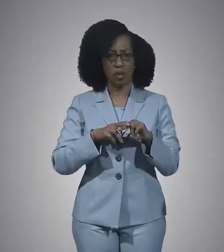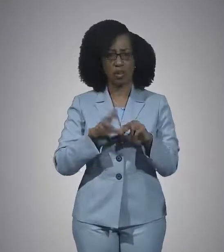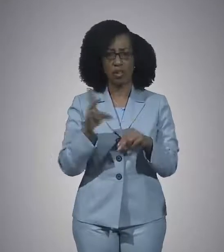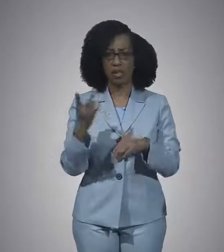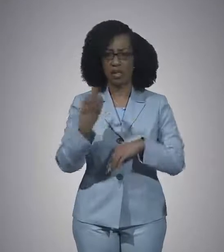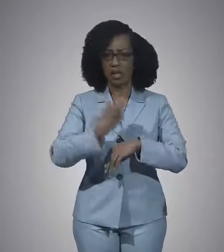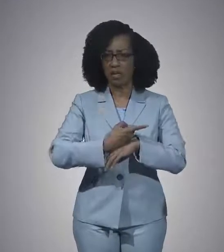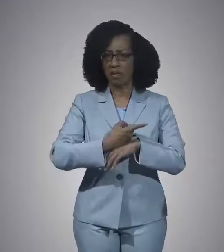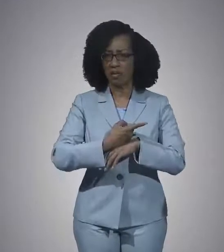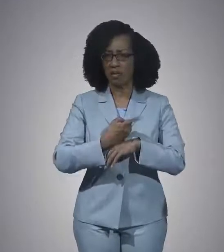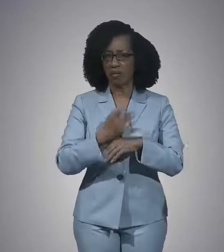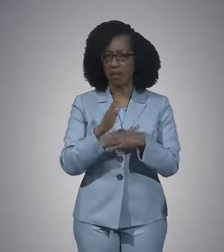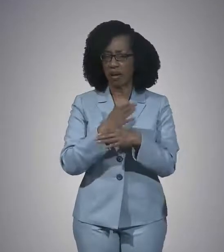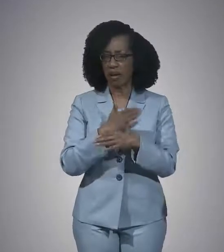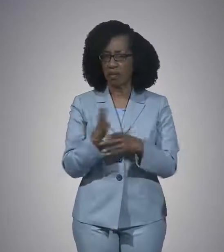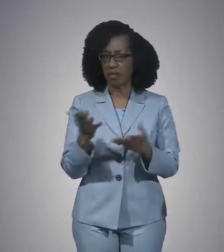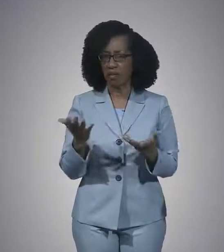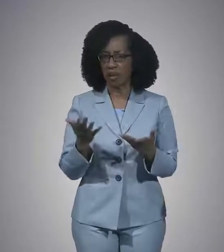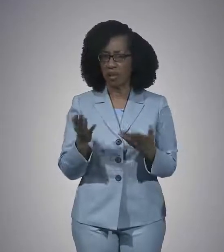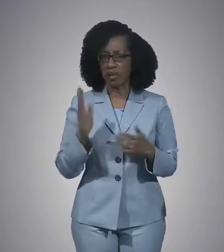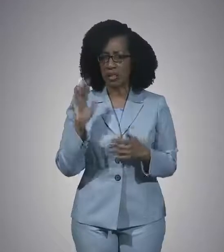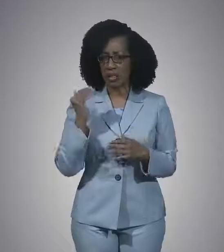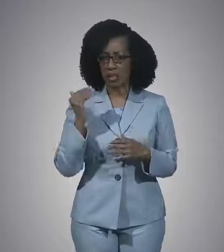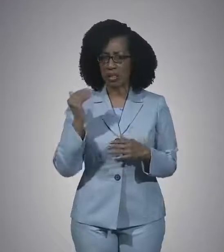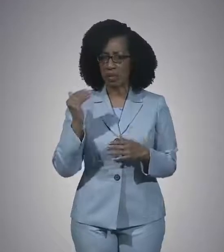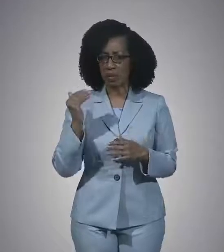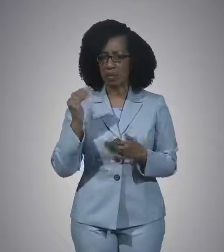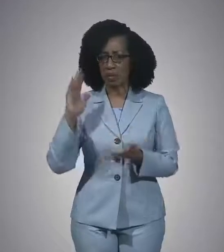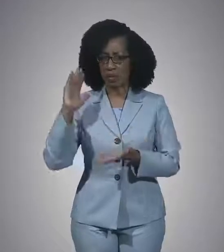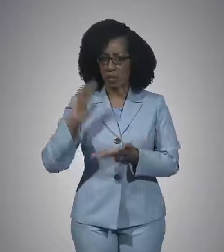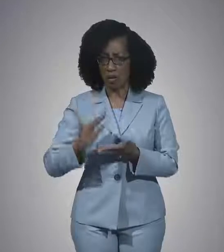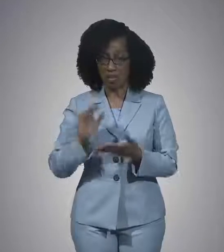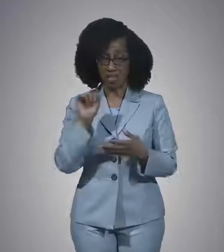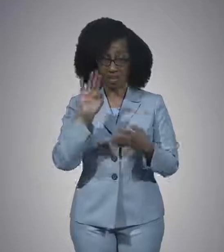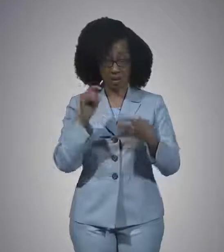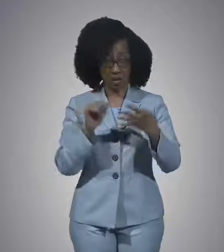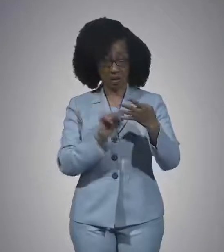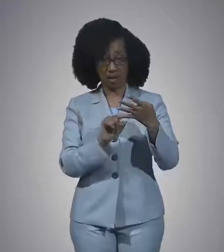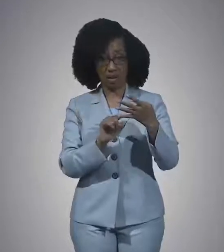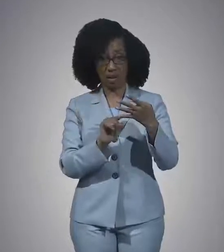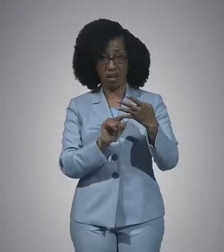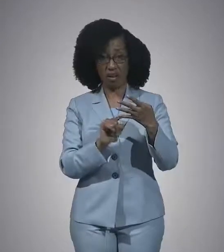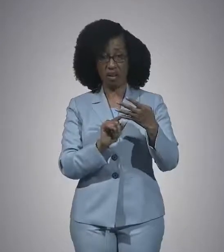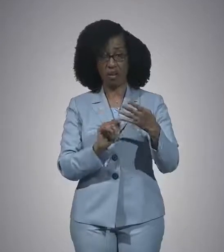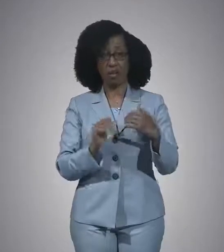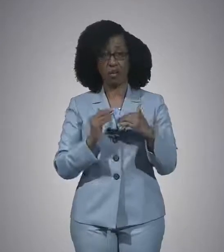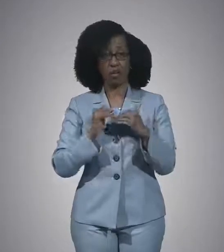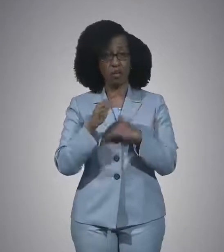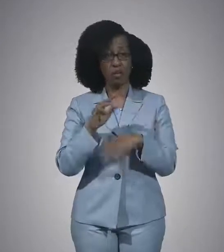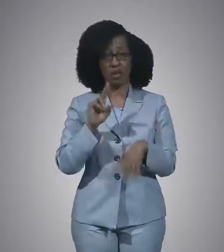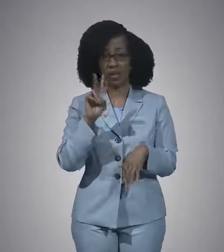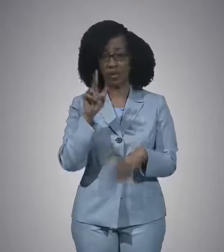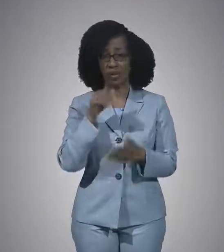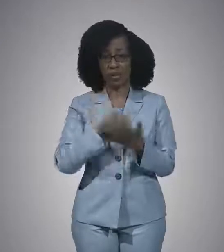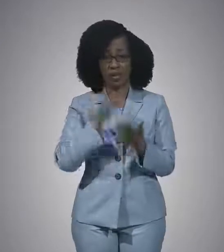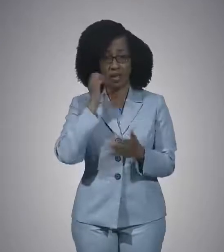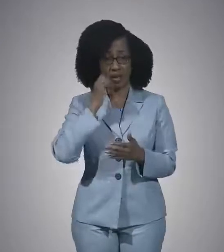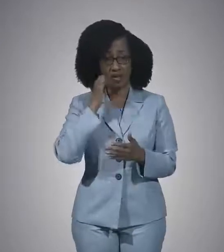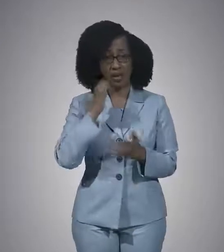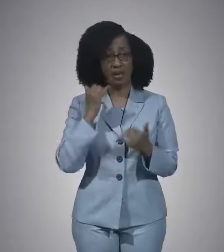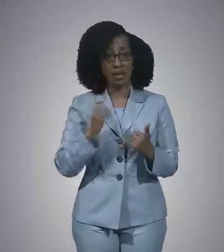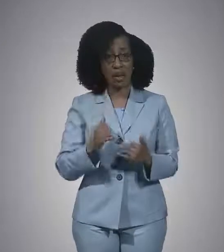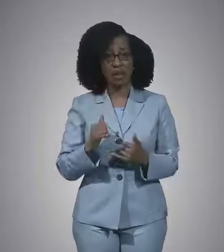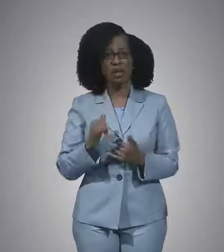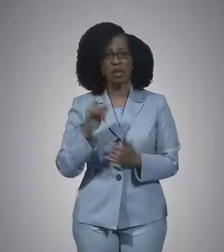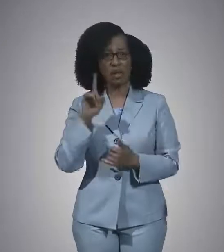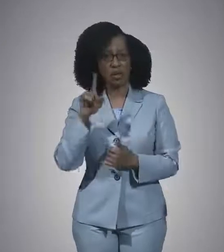now, and it looks like it's a lot lower than it was, at the end of August when we were averaging over 2,000 a day, and now we're close to 1,200